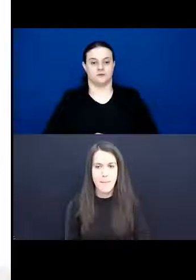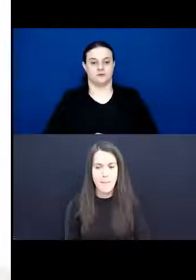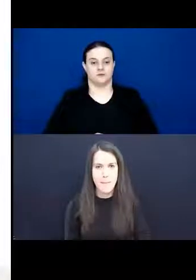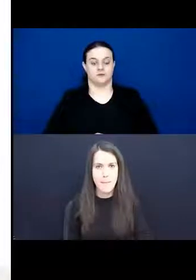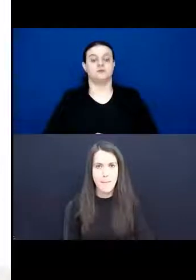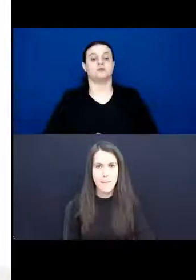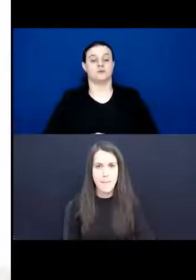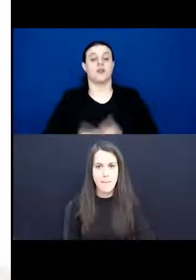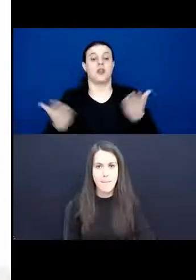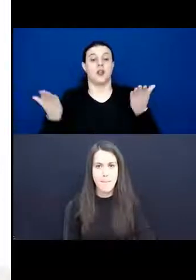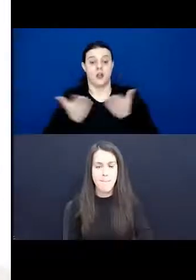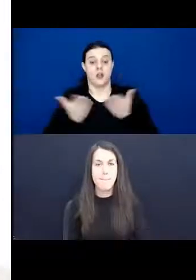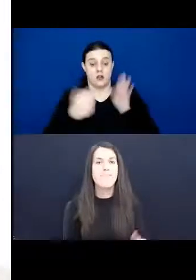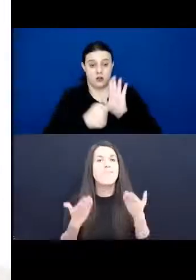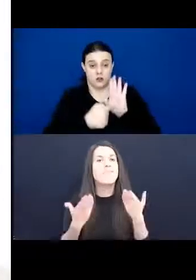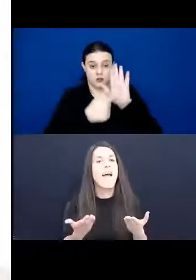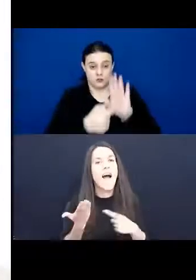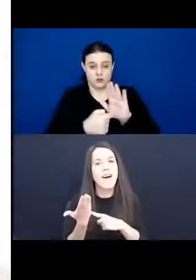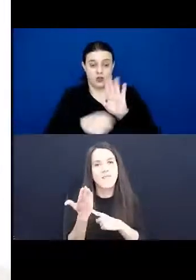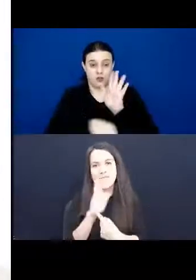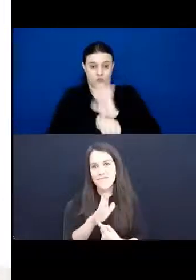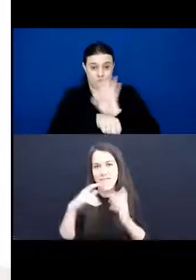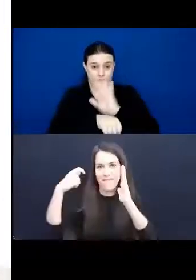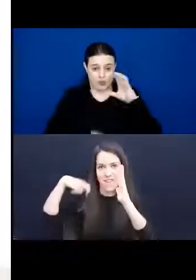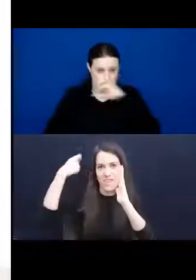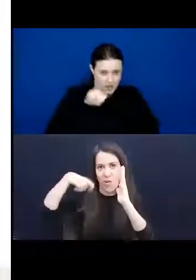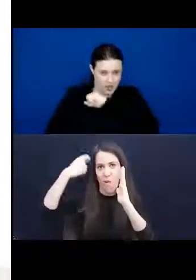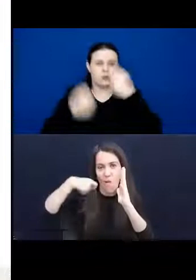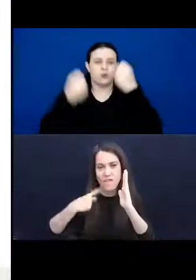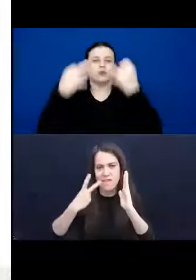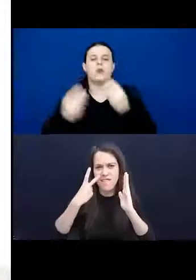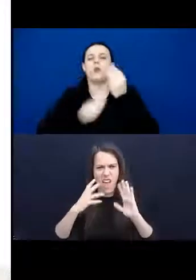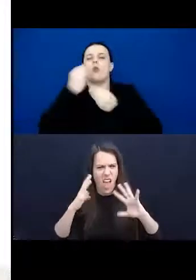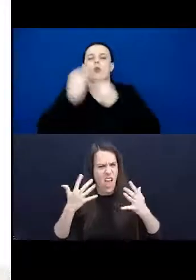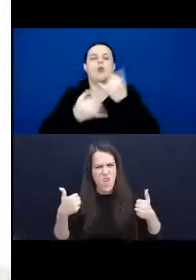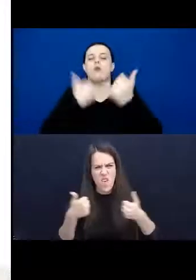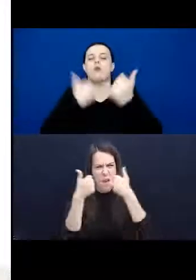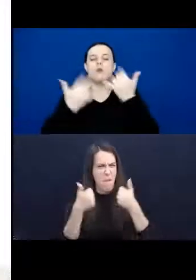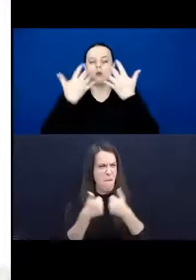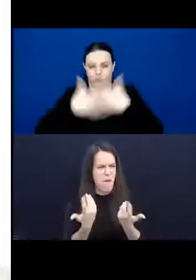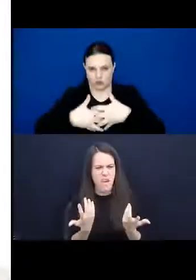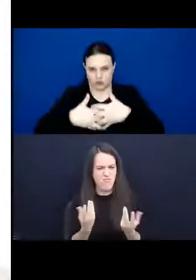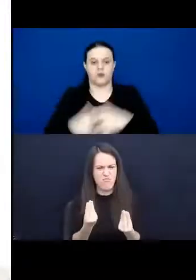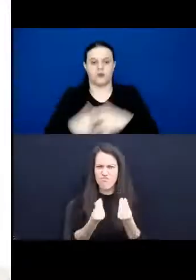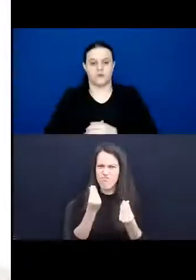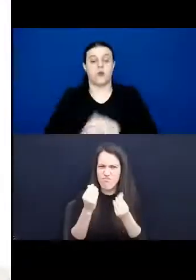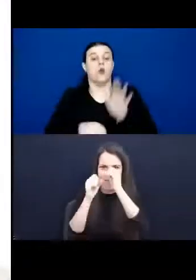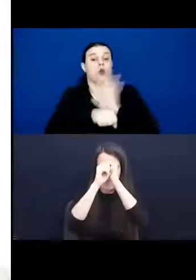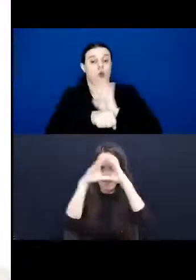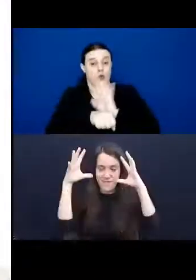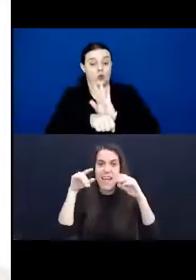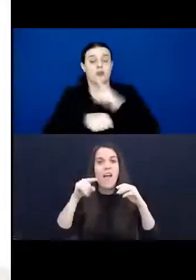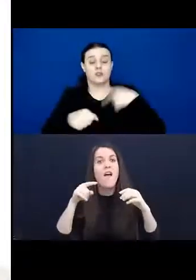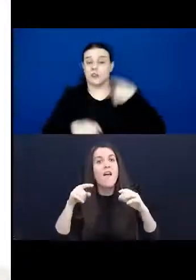And now I'm going to show you a short video that explains how the game works. The video has all the